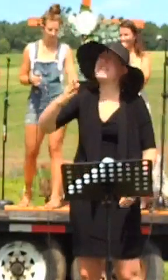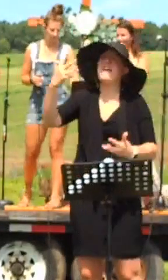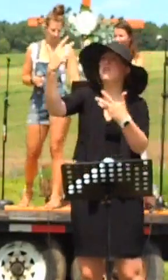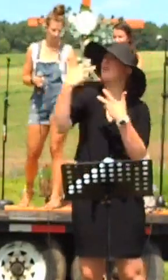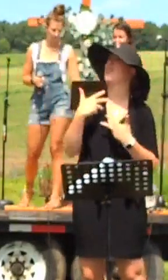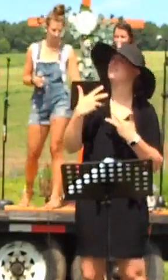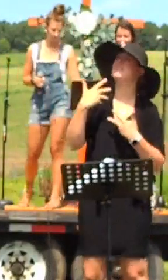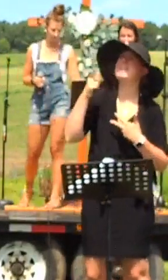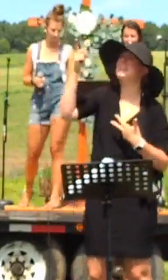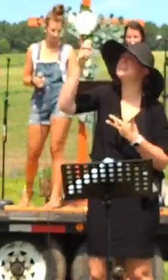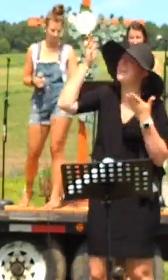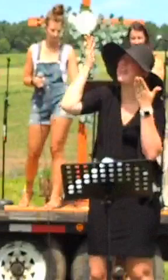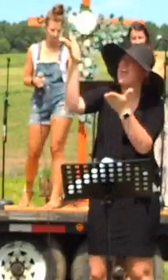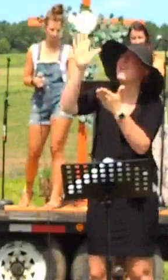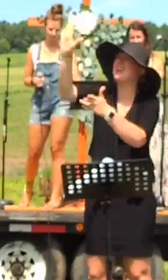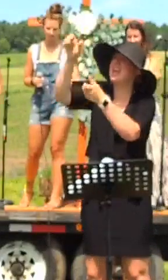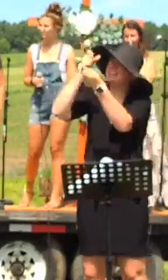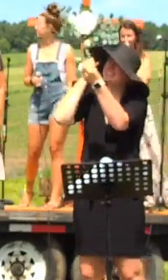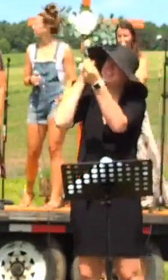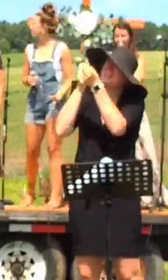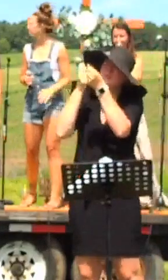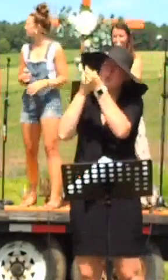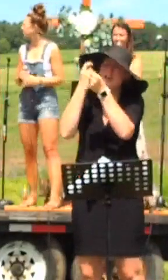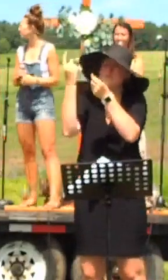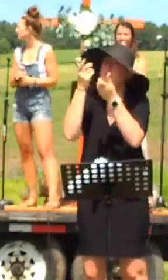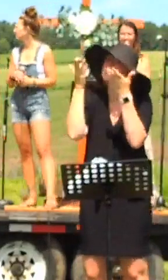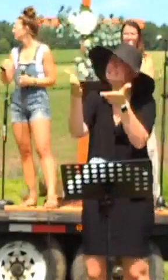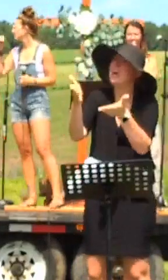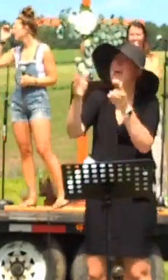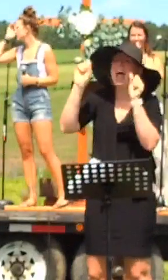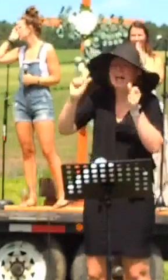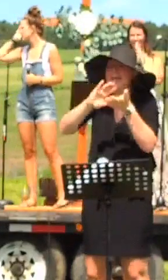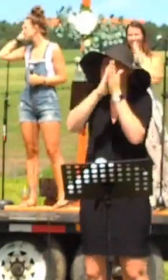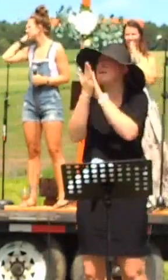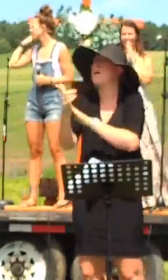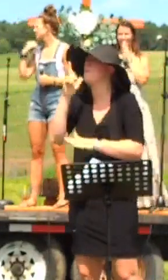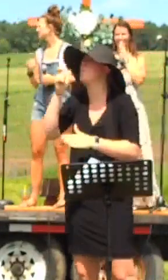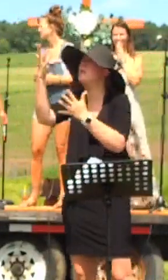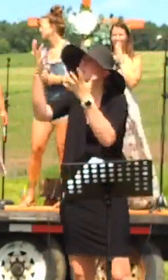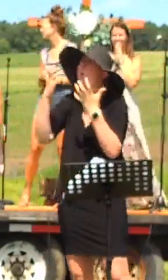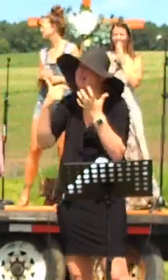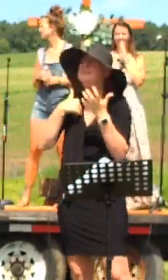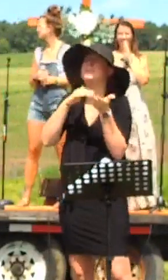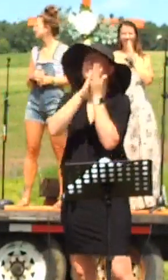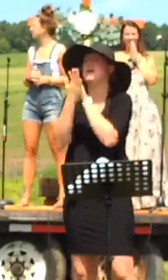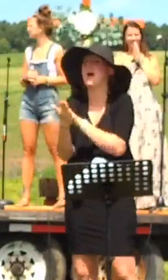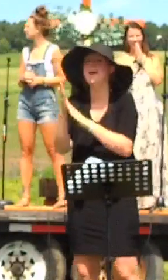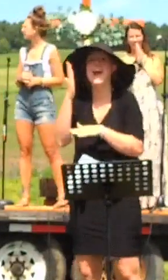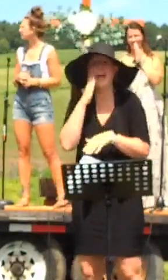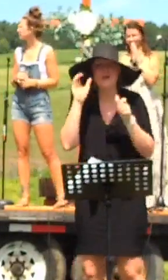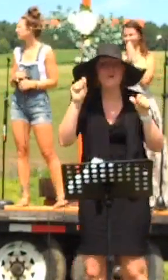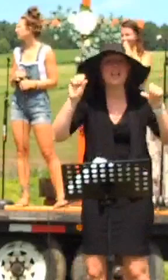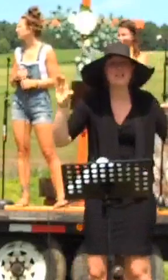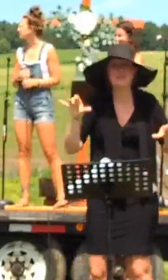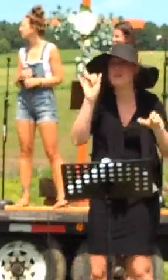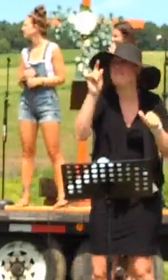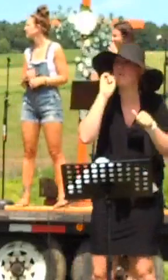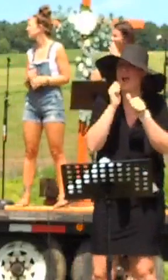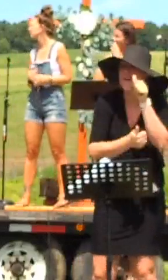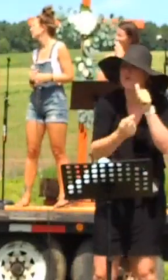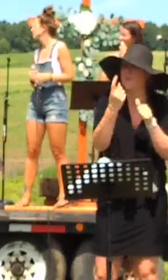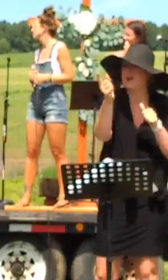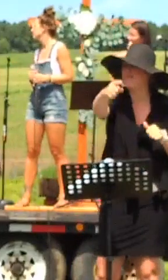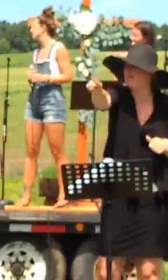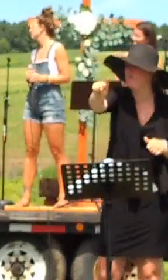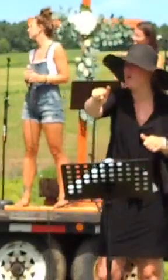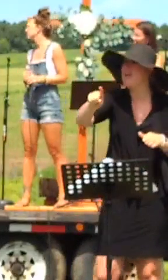love, and I can be the man that he has designed me to be. And I know that he can do that for each and every one of you. He's